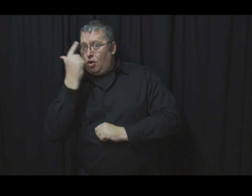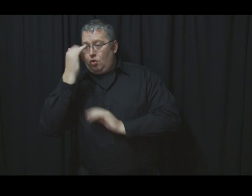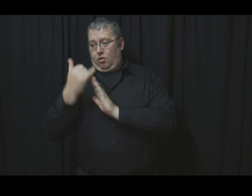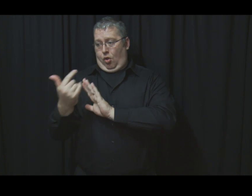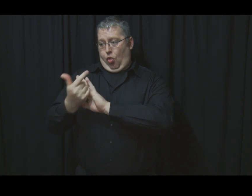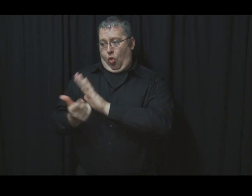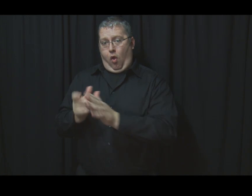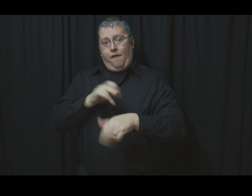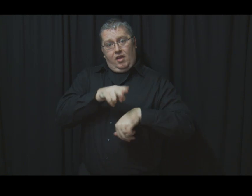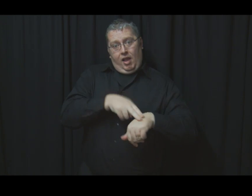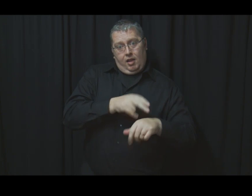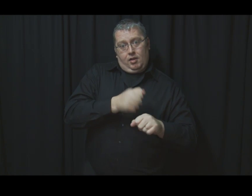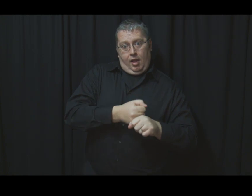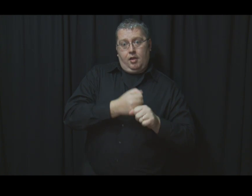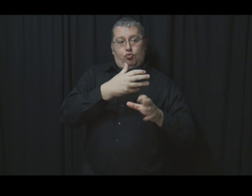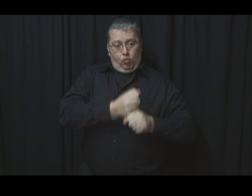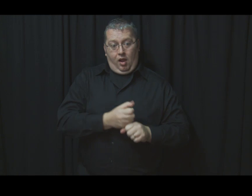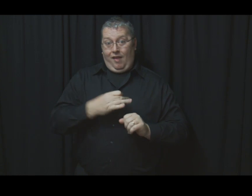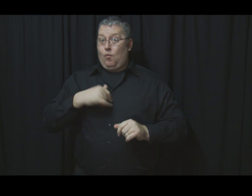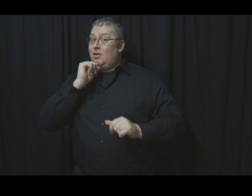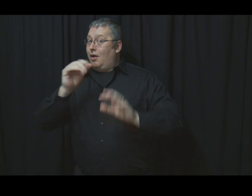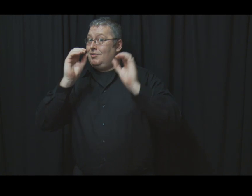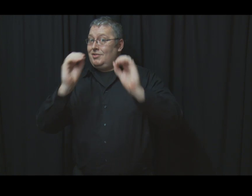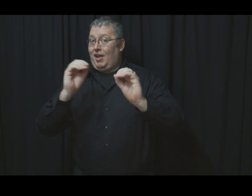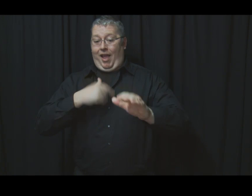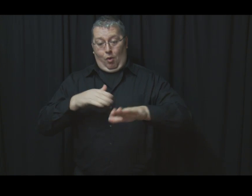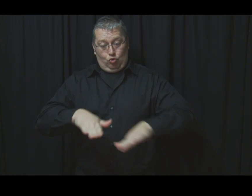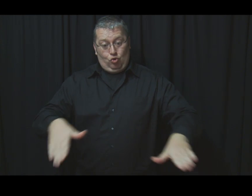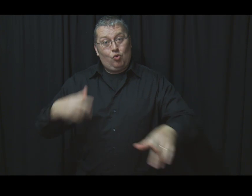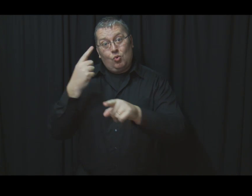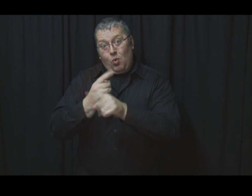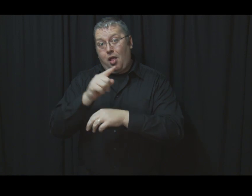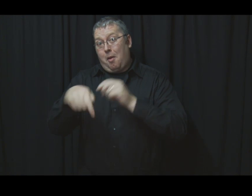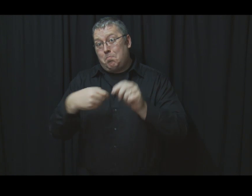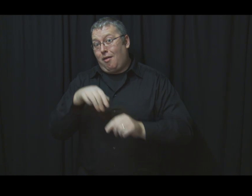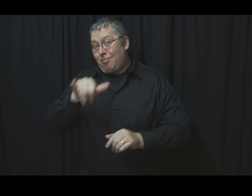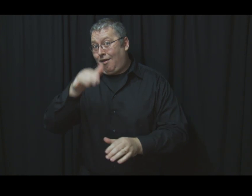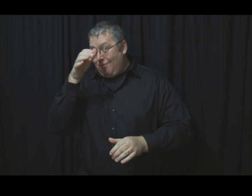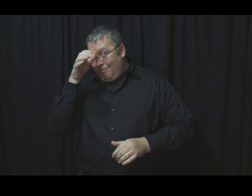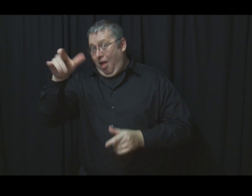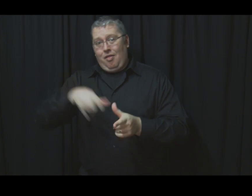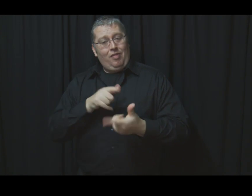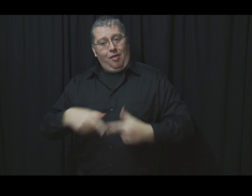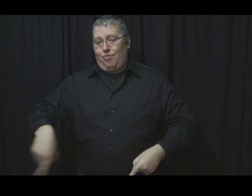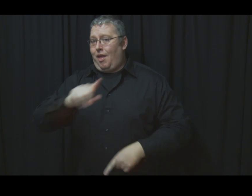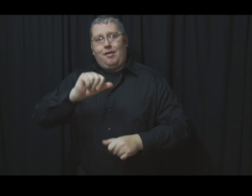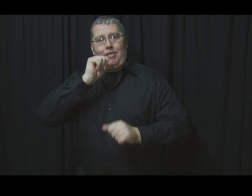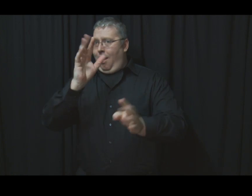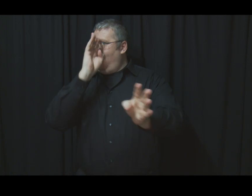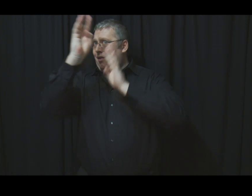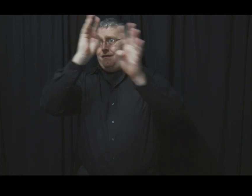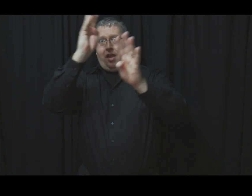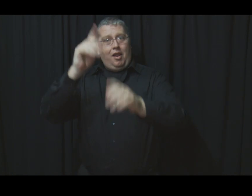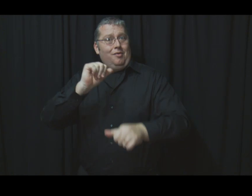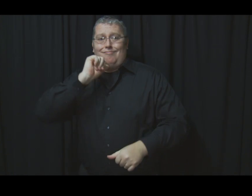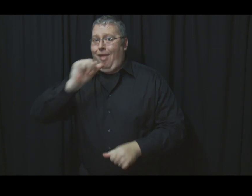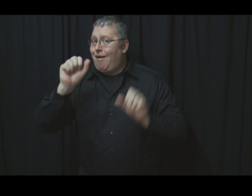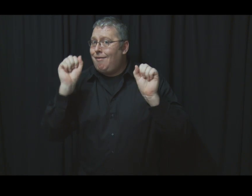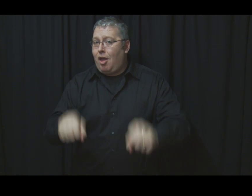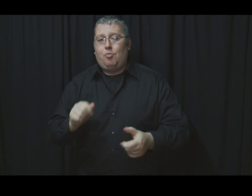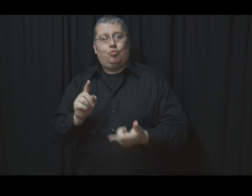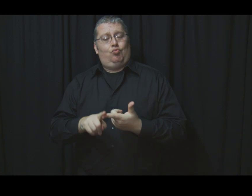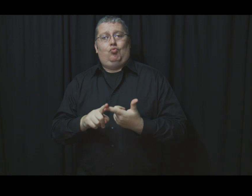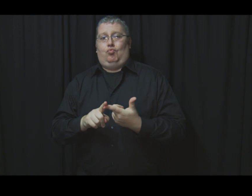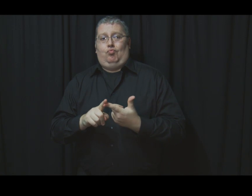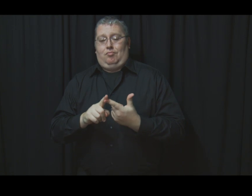of nature. And if we don't teach our children correctly about this, they're not going to be innovative. And they're not going to be able to